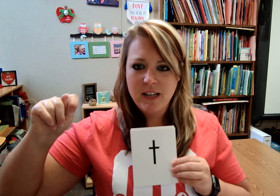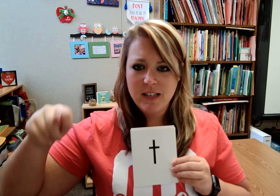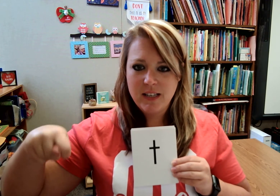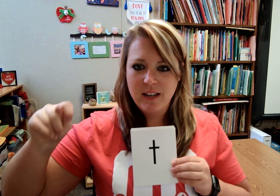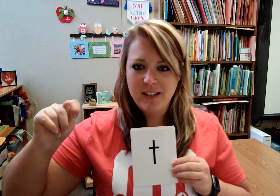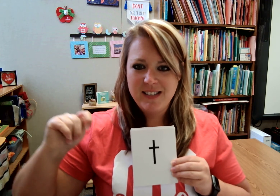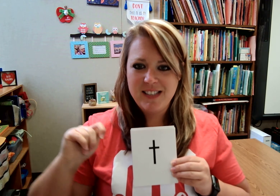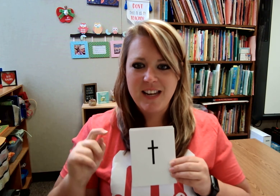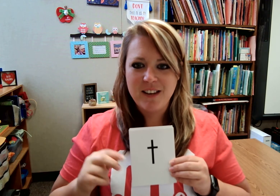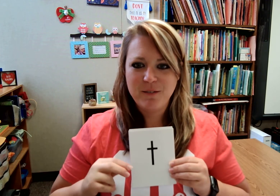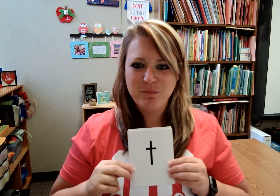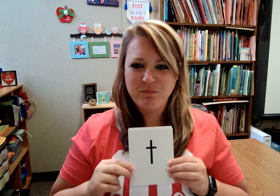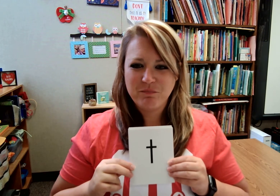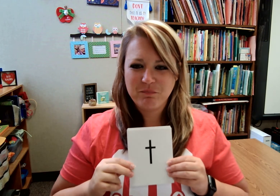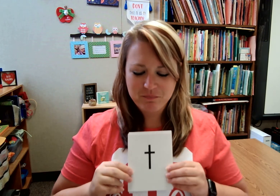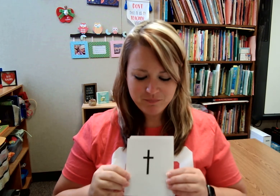T, T.